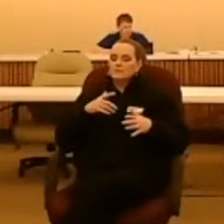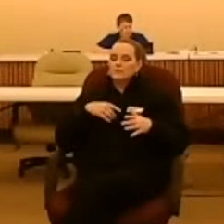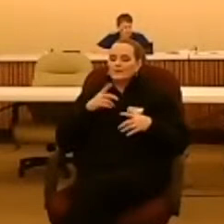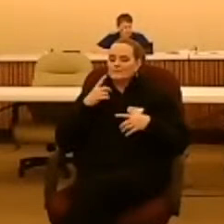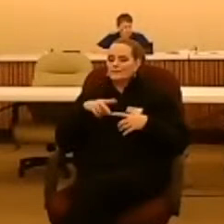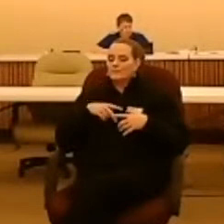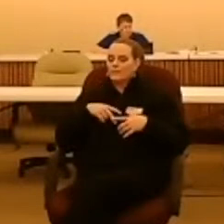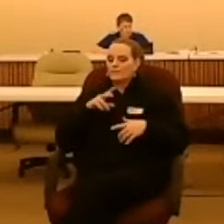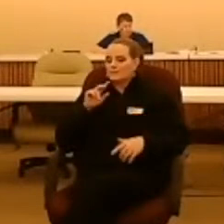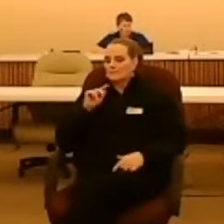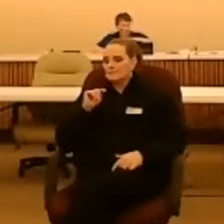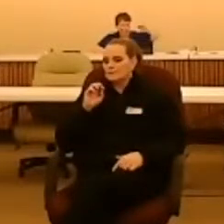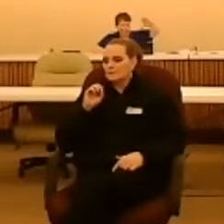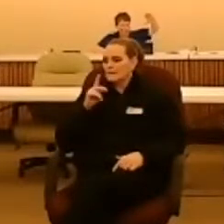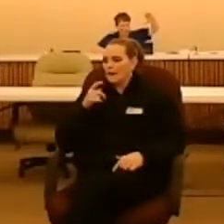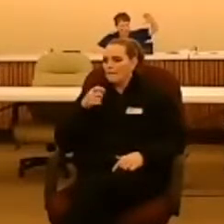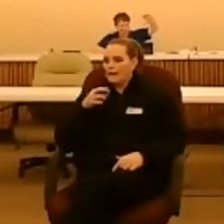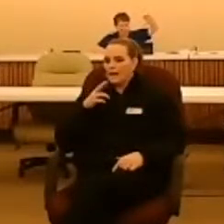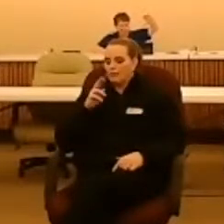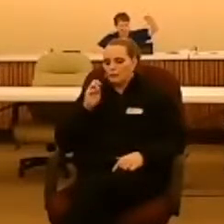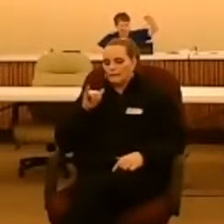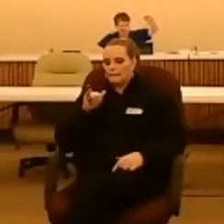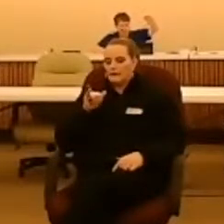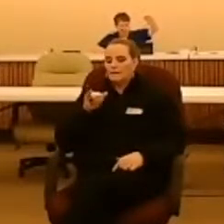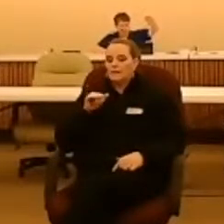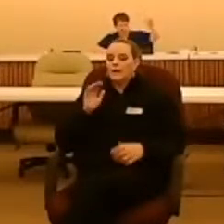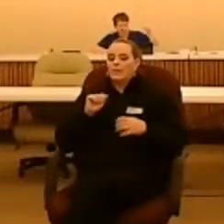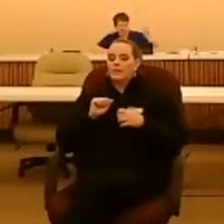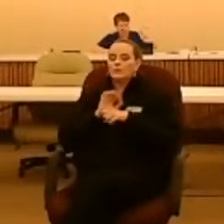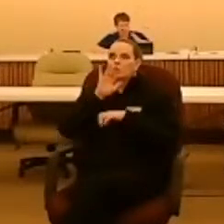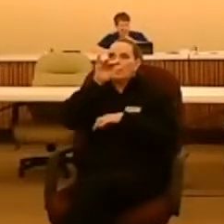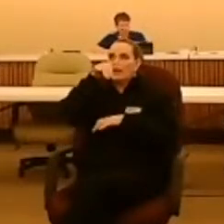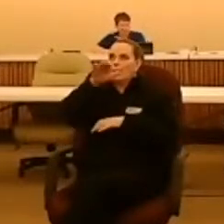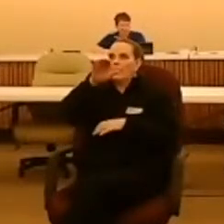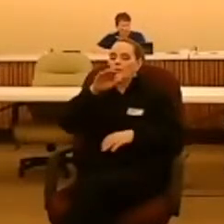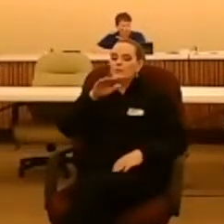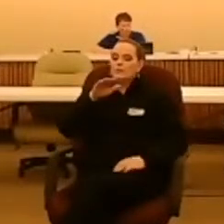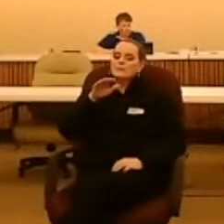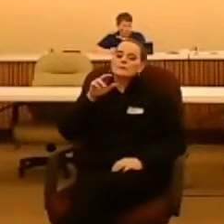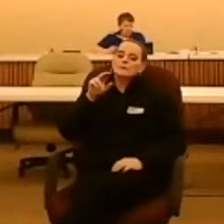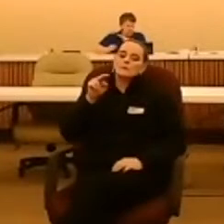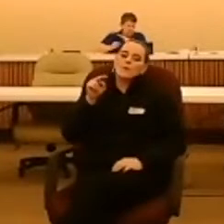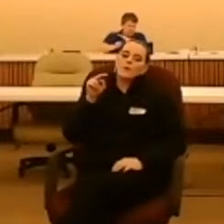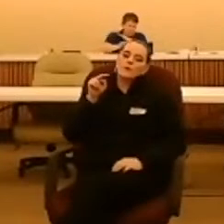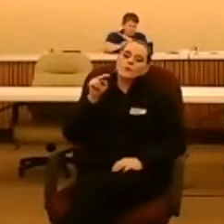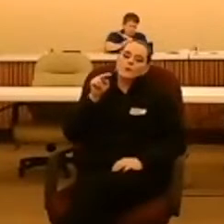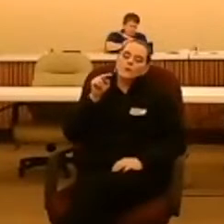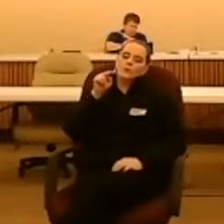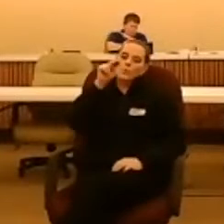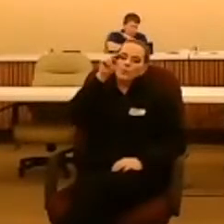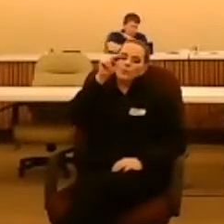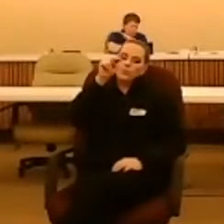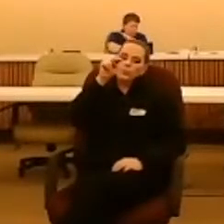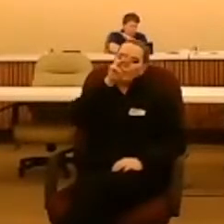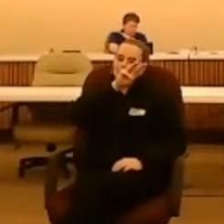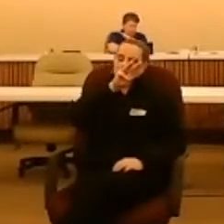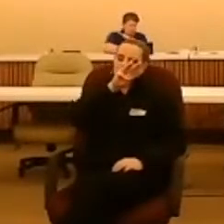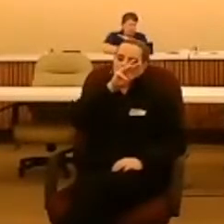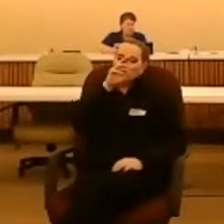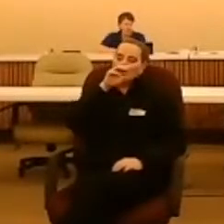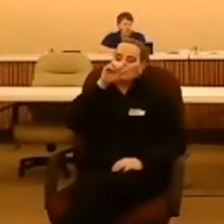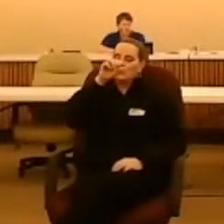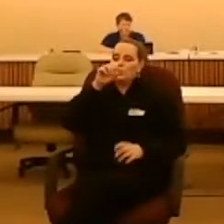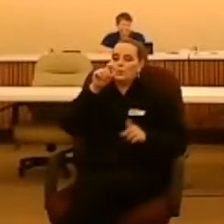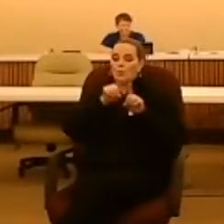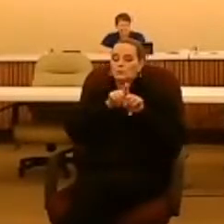topography, there's a hill to the northwest, and there's a hill to the southeast, and this is a swale that runs right into